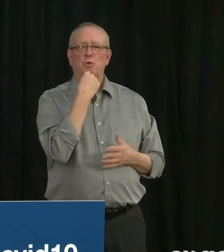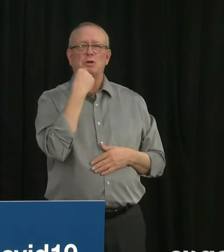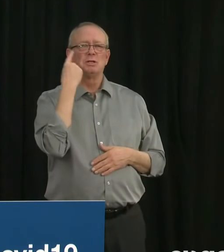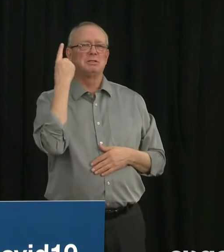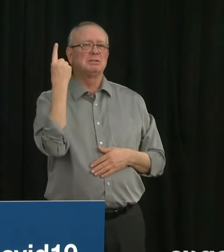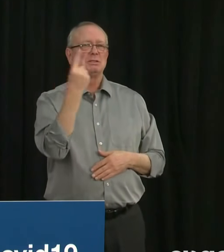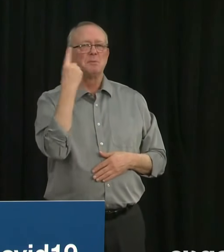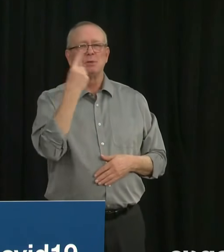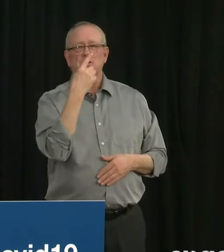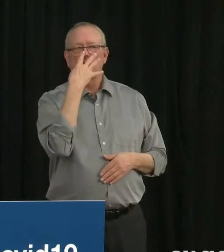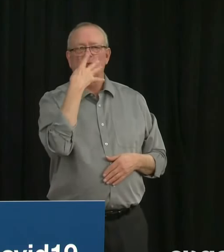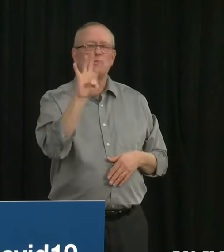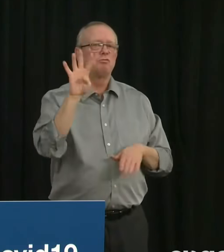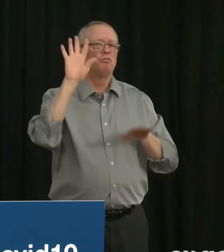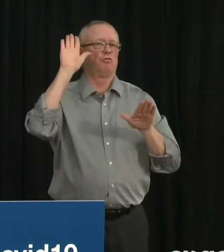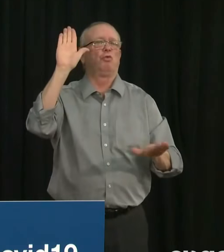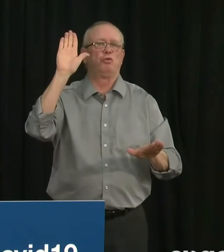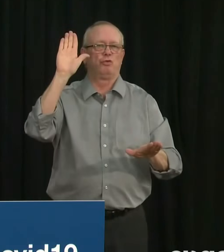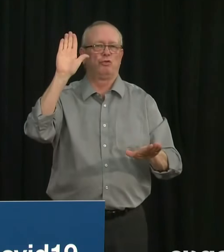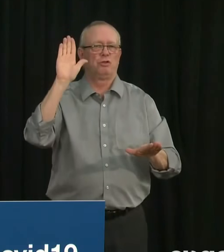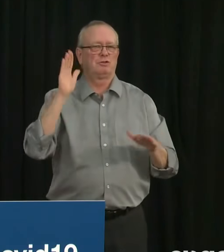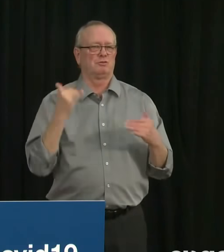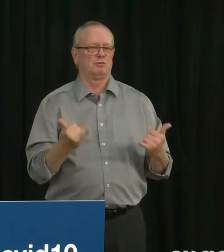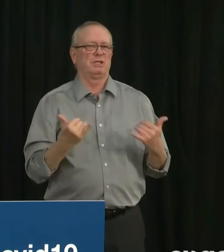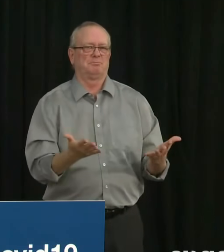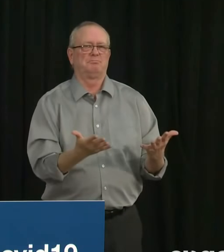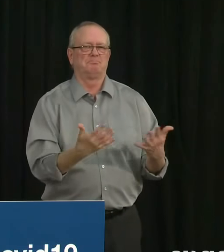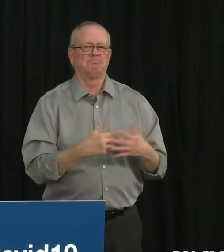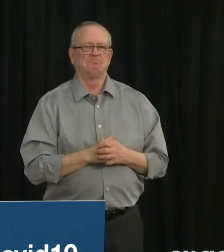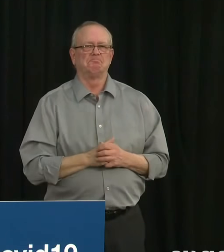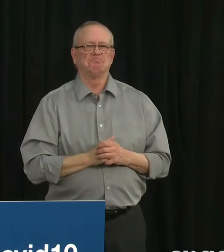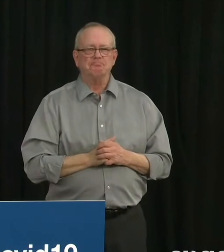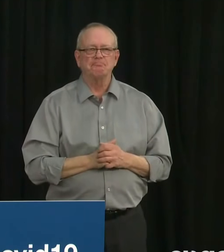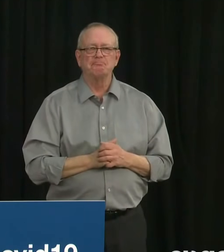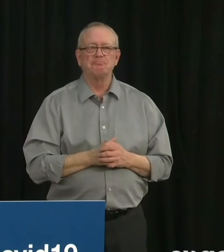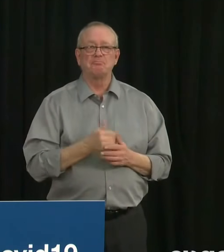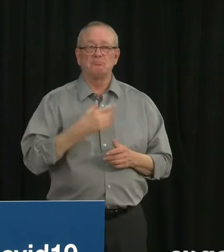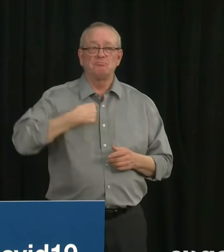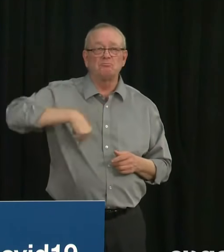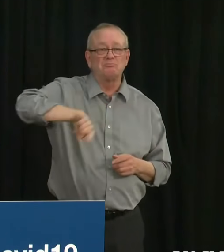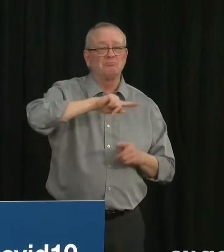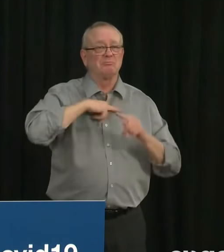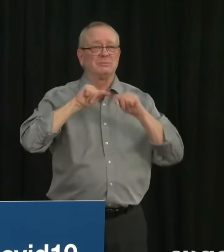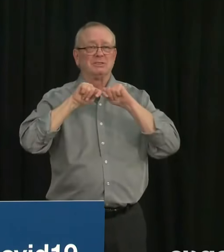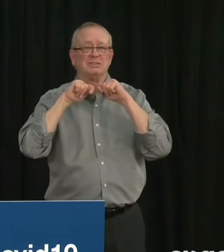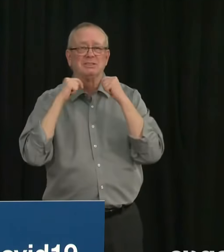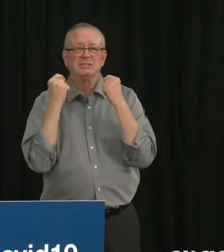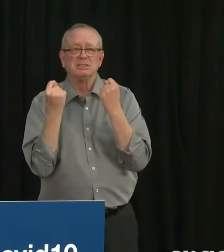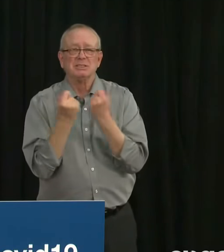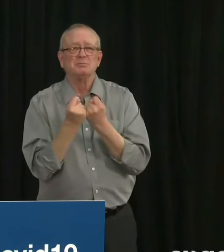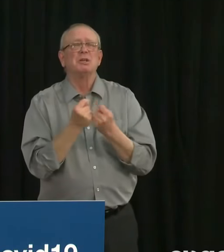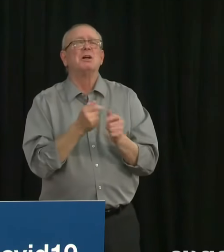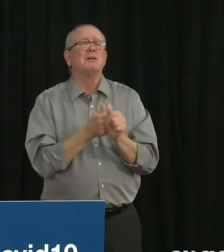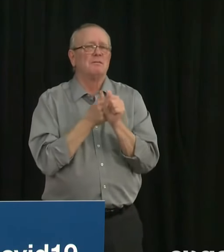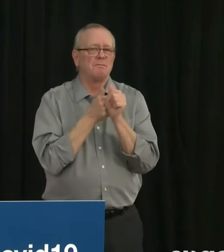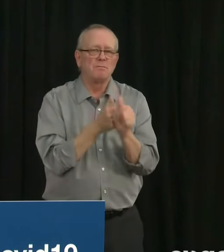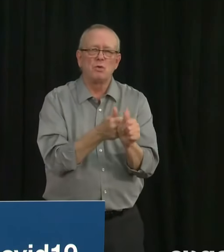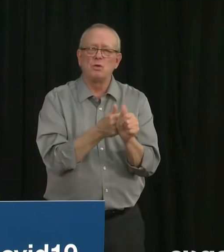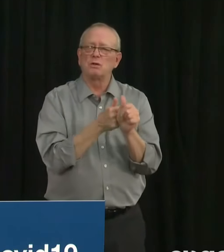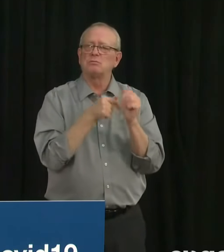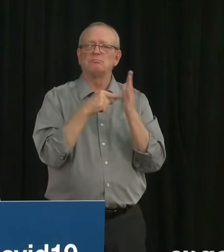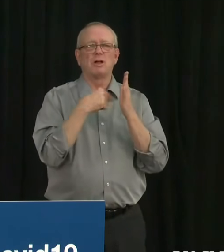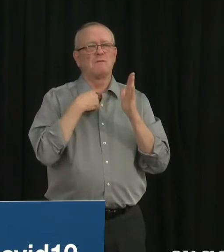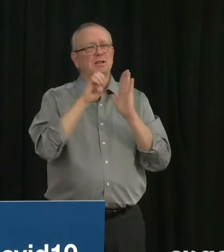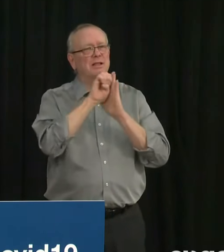today. But at the same time, the vast majority of my team follow that code and respect it. And I'll turn it